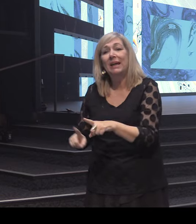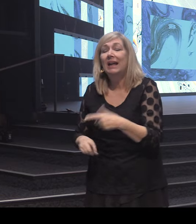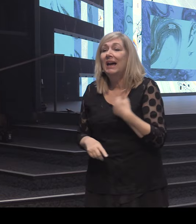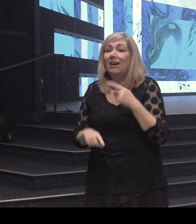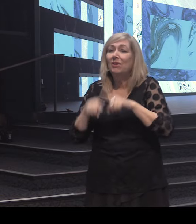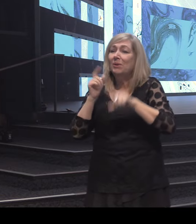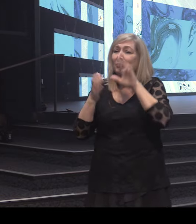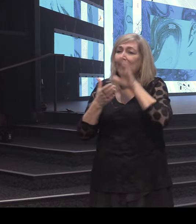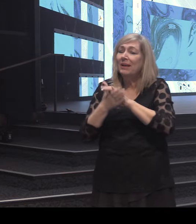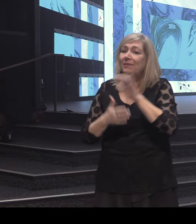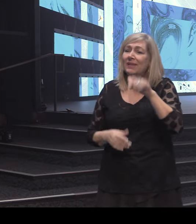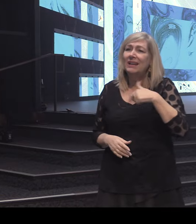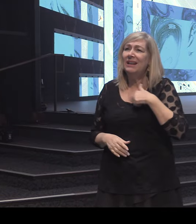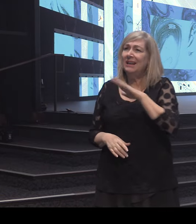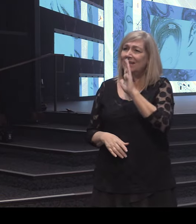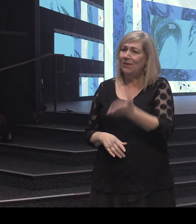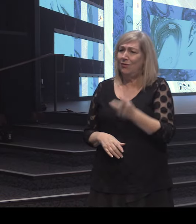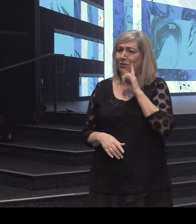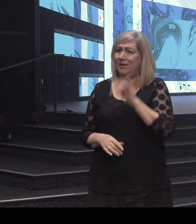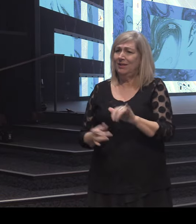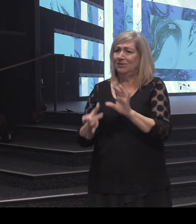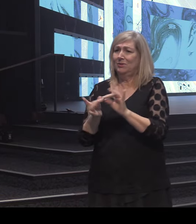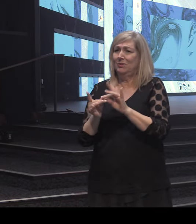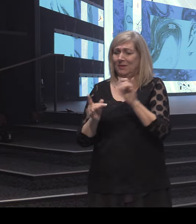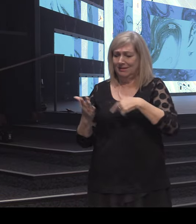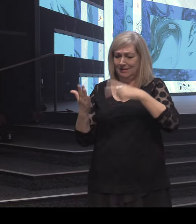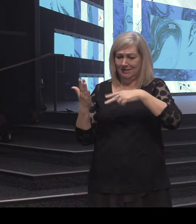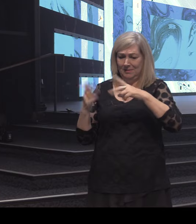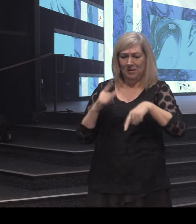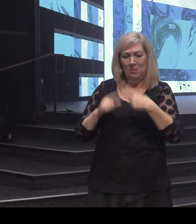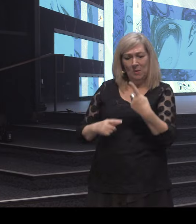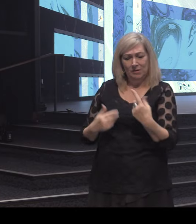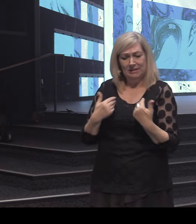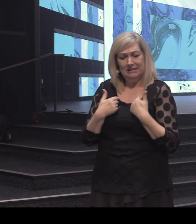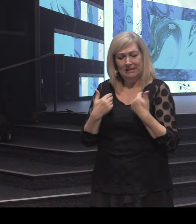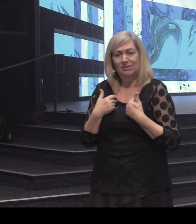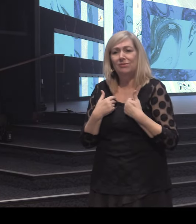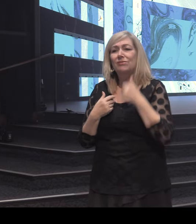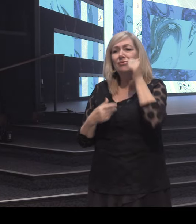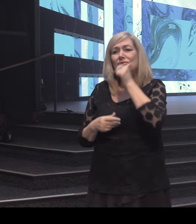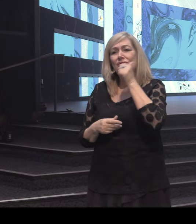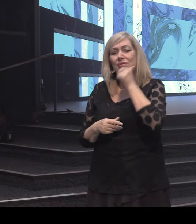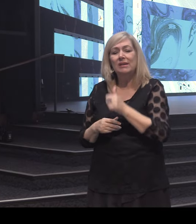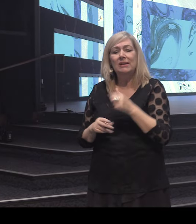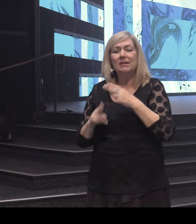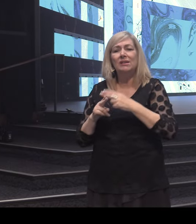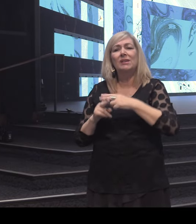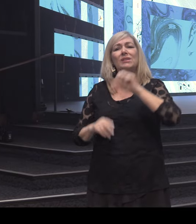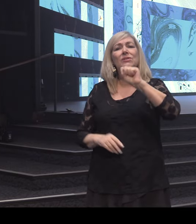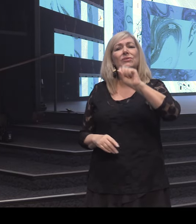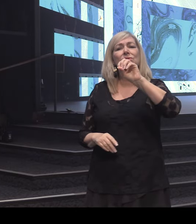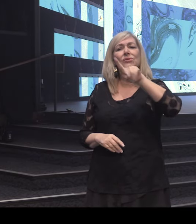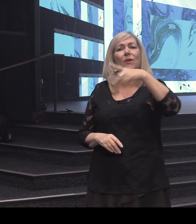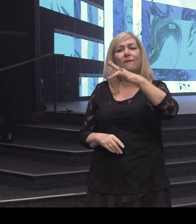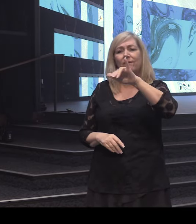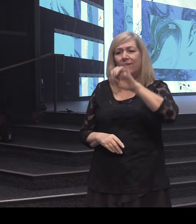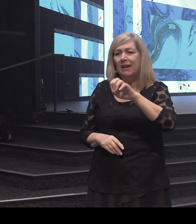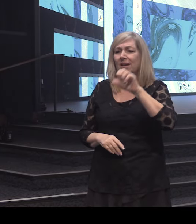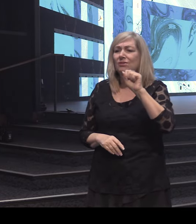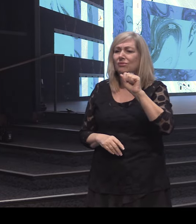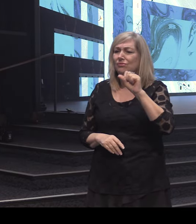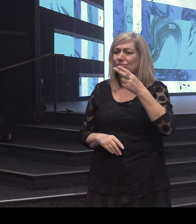I hadn't heard about the story of this teenage girl called Sophie Scholl, even though I'm a